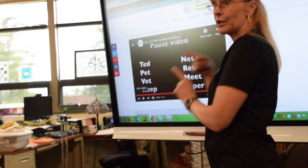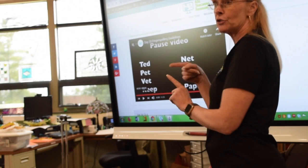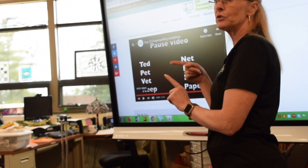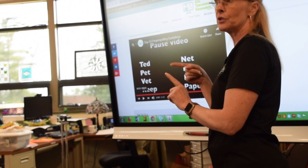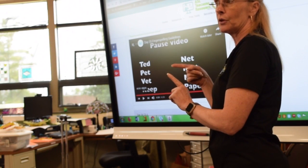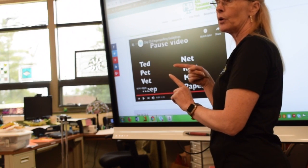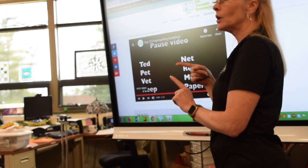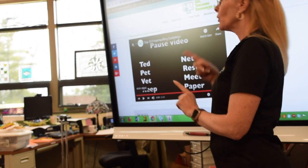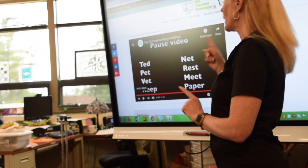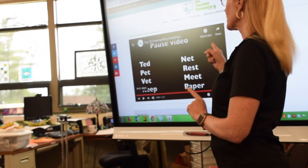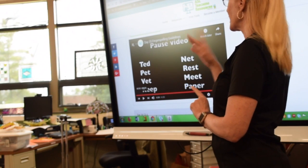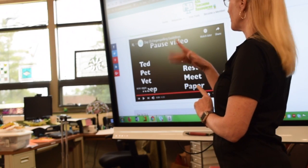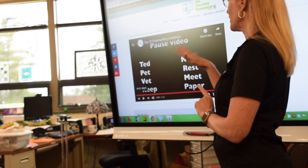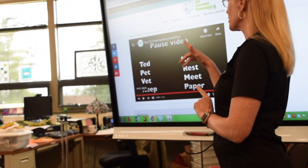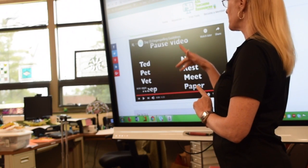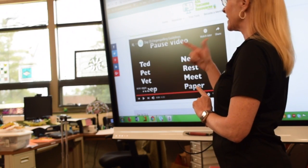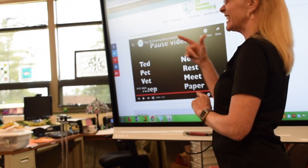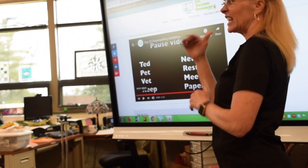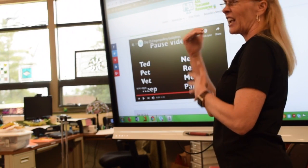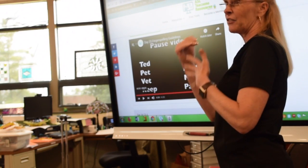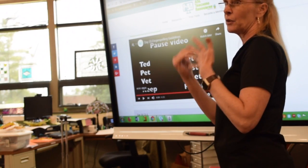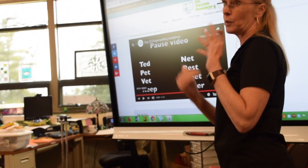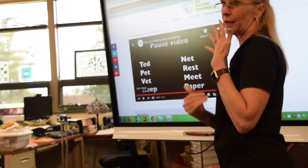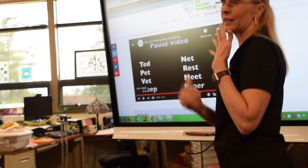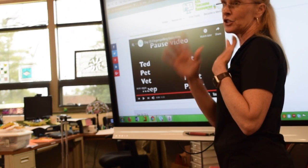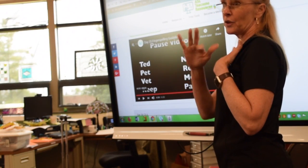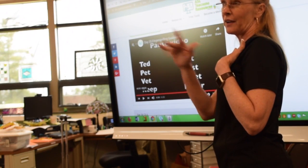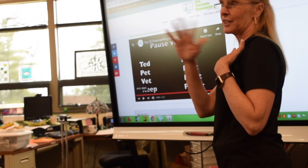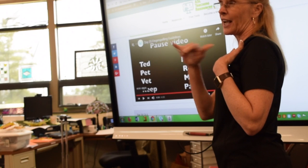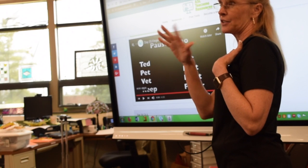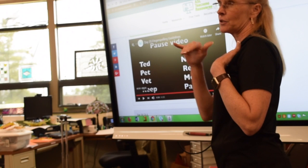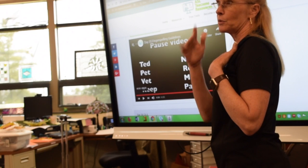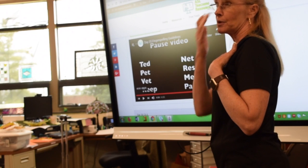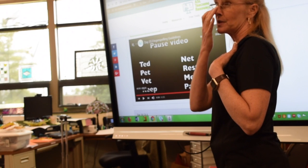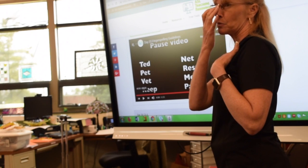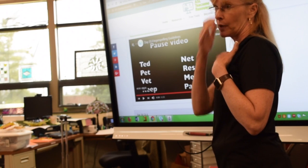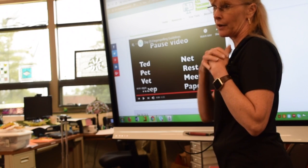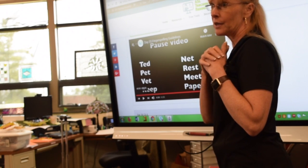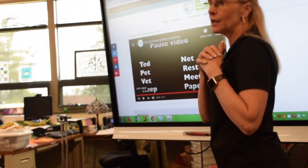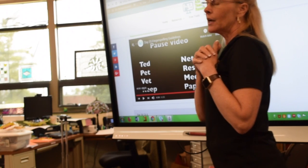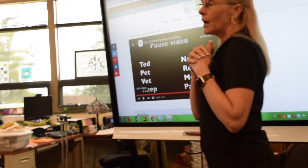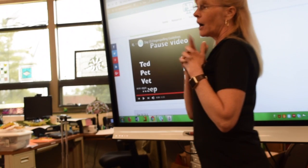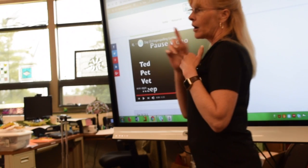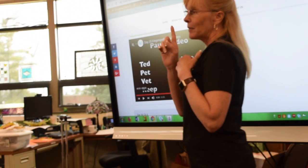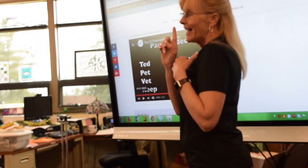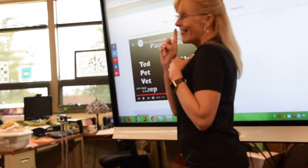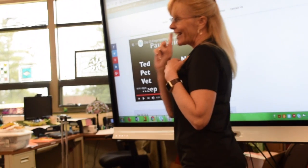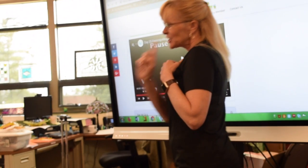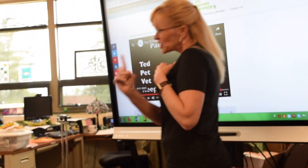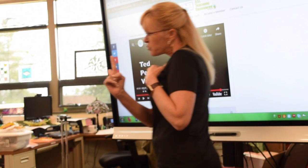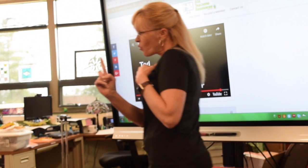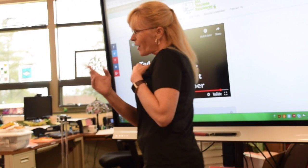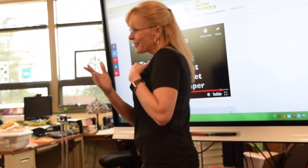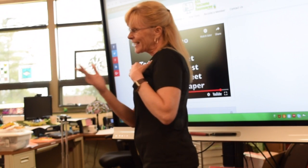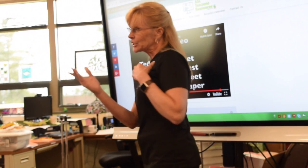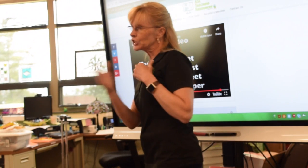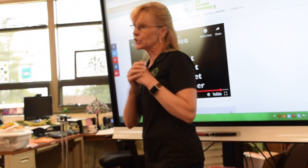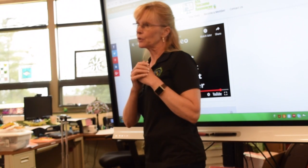you to. We actually have finger spelling in every week that you have to catch the words as well. That's just one thing to do. The